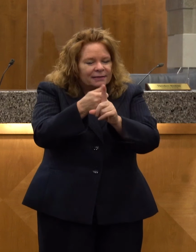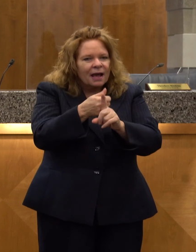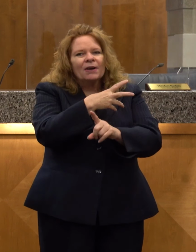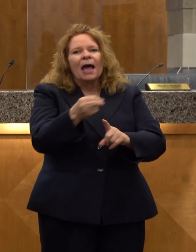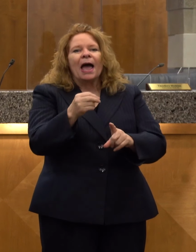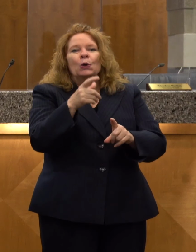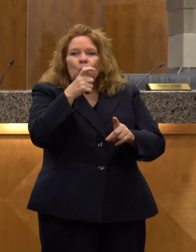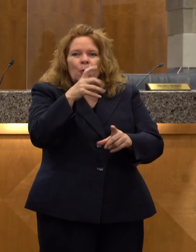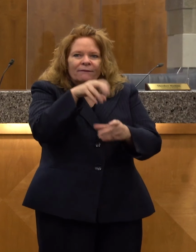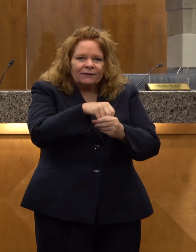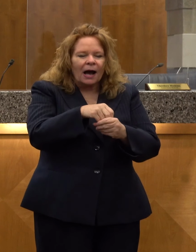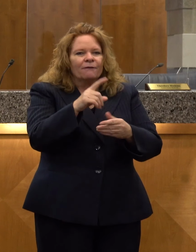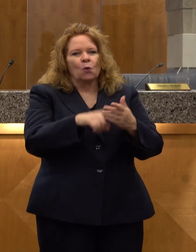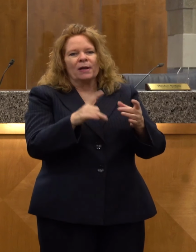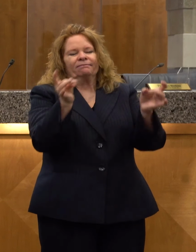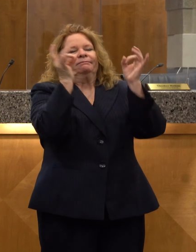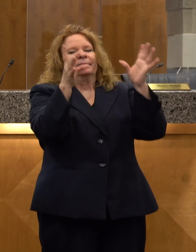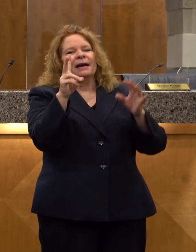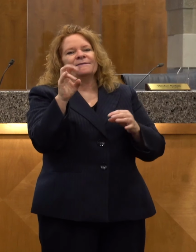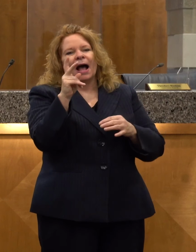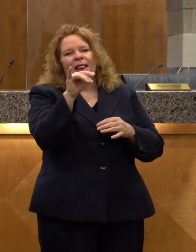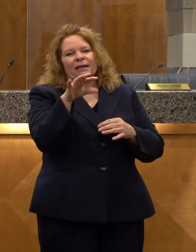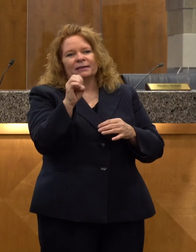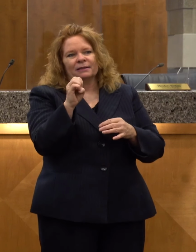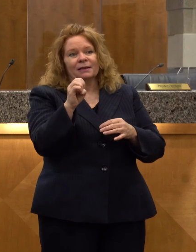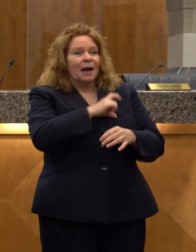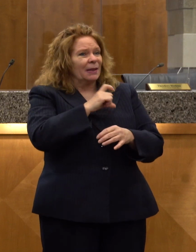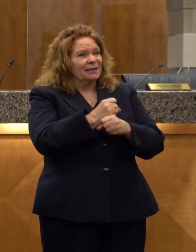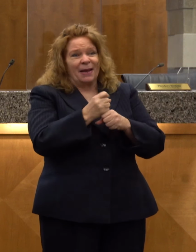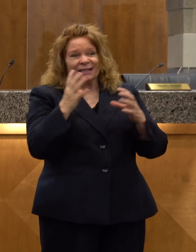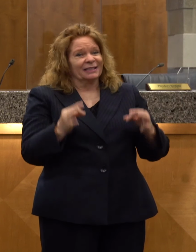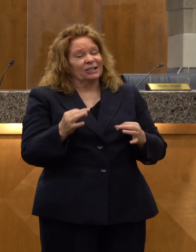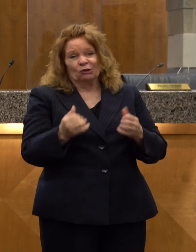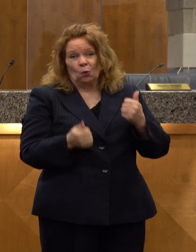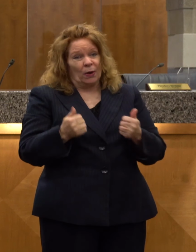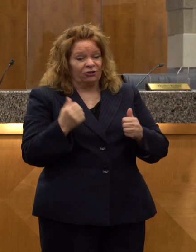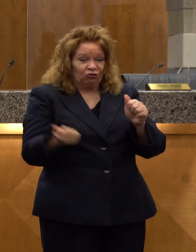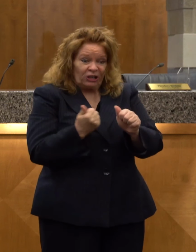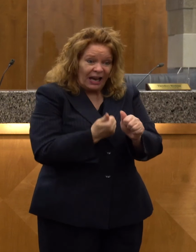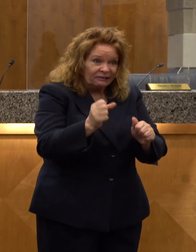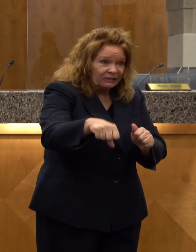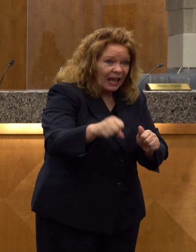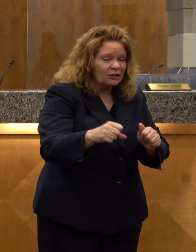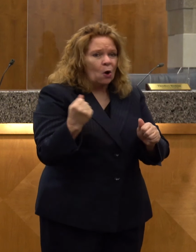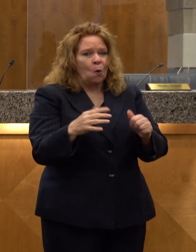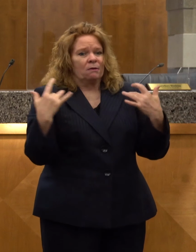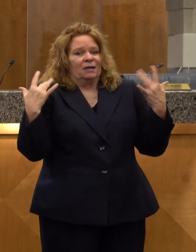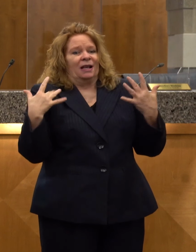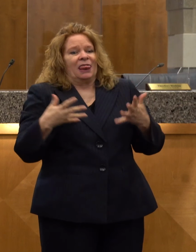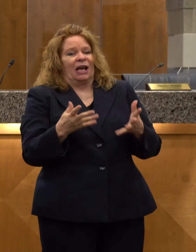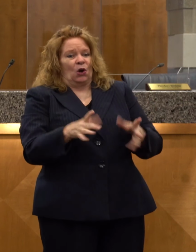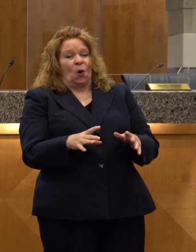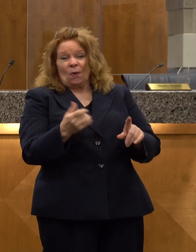chased and the violence surrounding that crime. It's a very difficult decision when to chase a violent criminal and when to step back